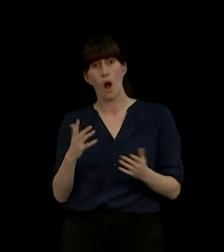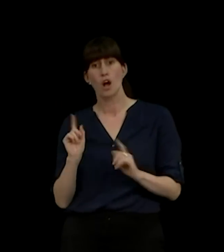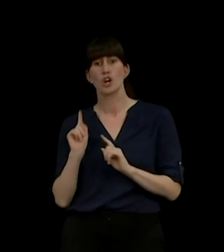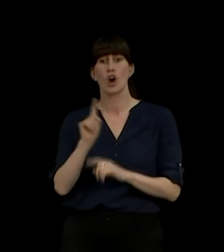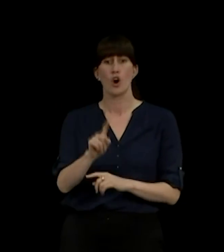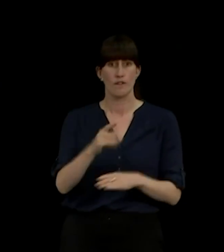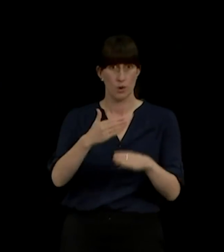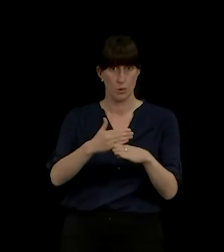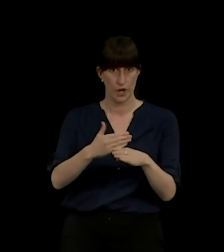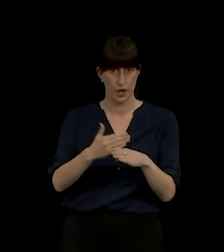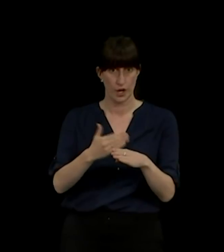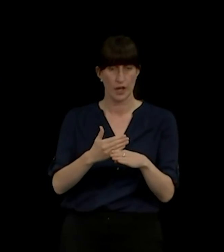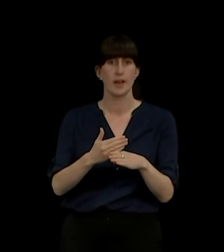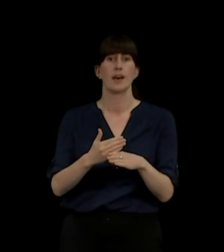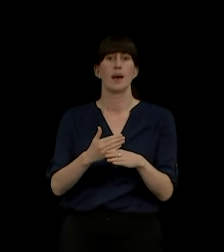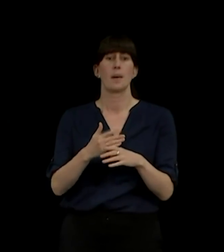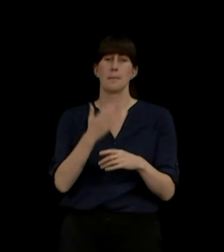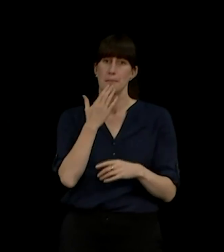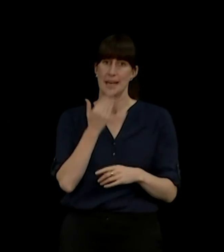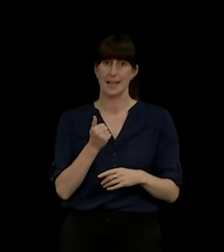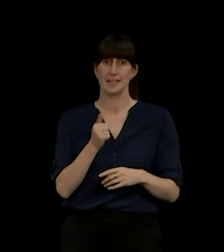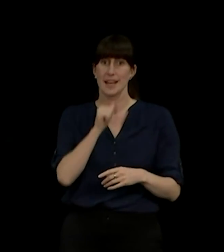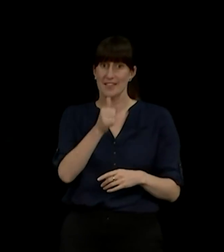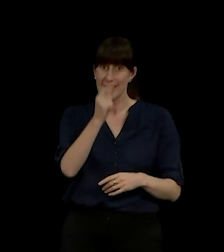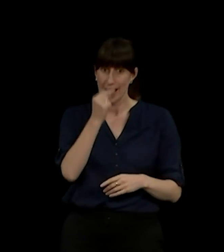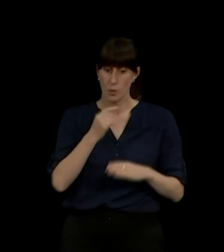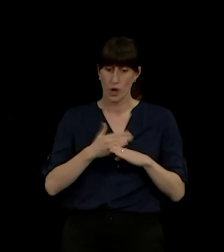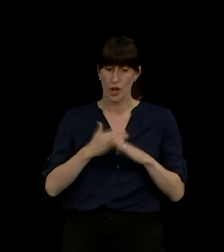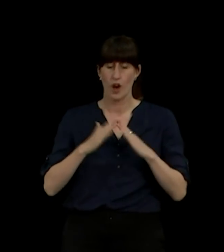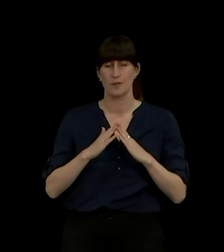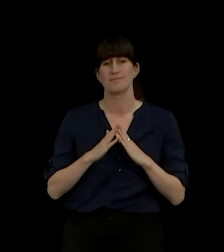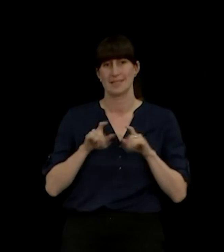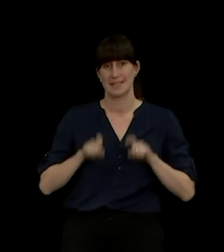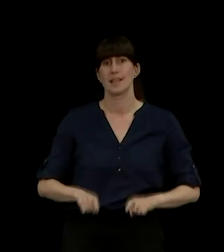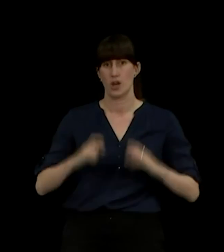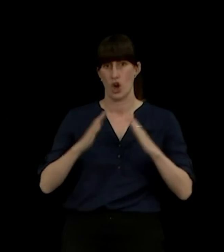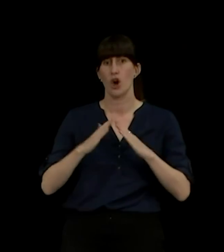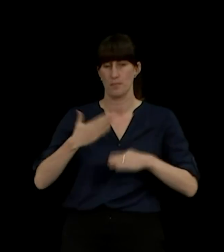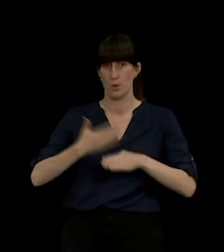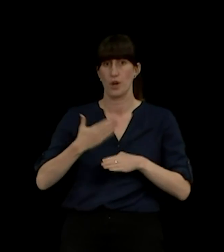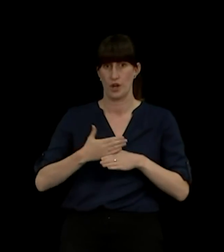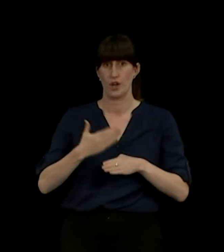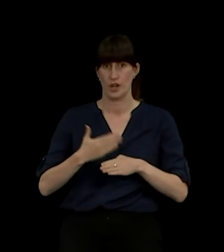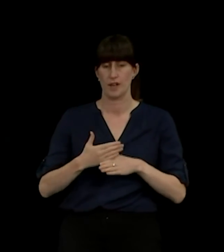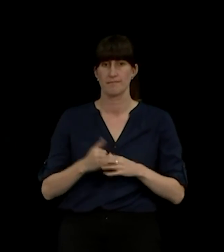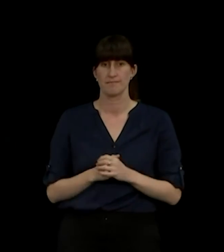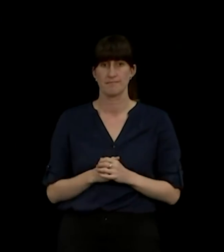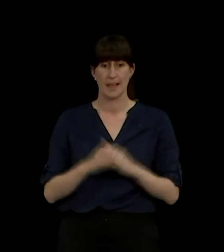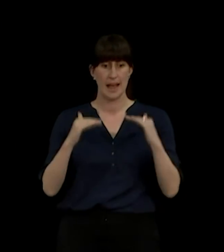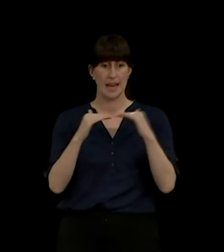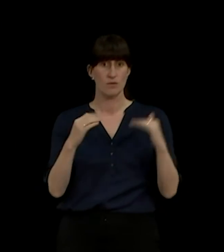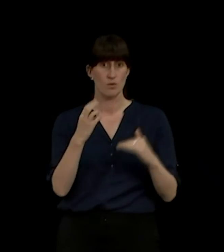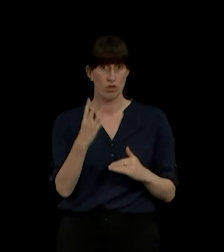who can work from home do work from home. We intend at this stage for these level 3 restrictions